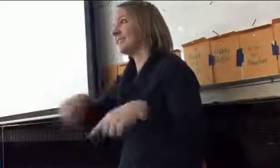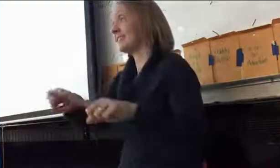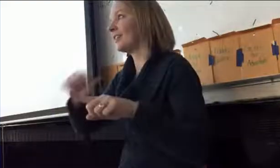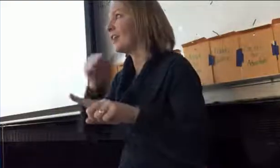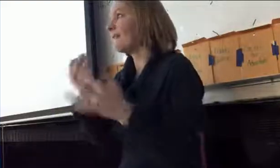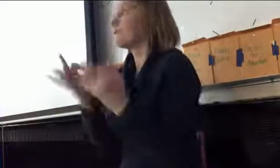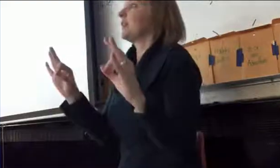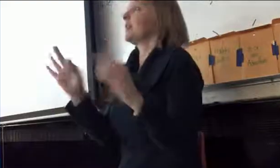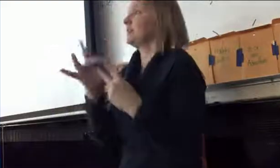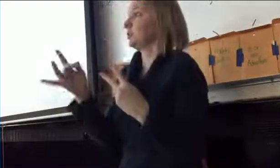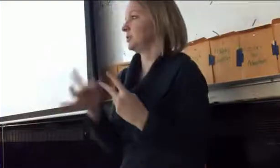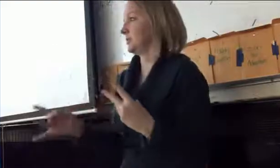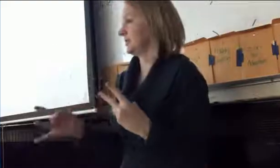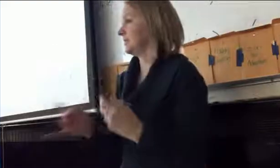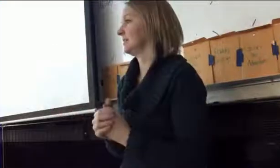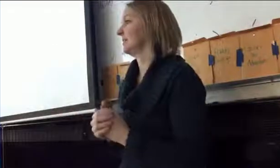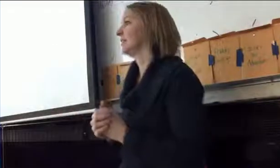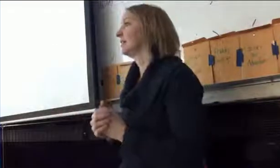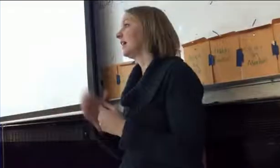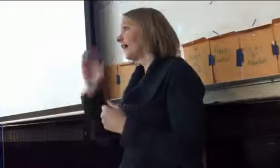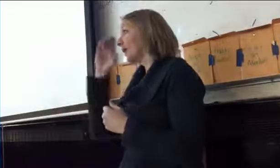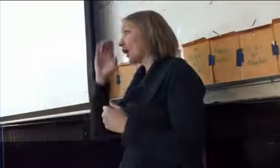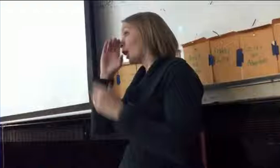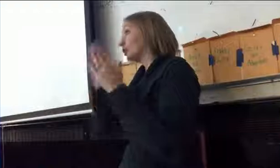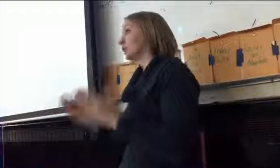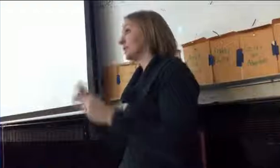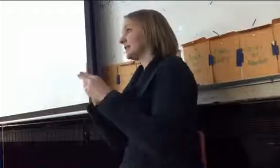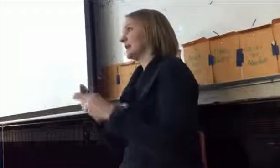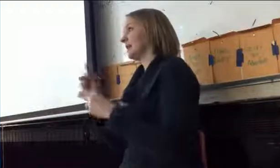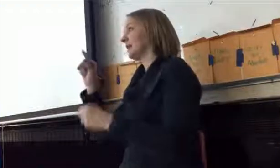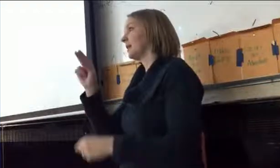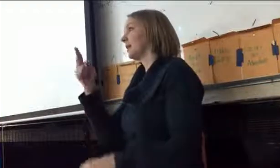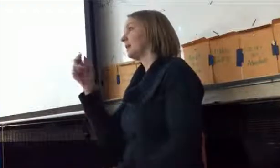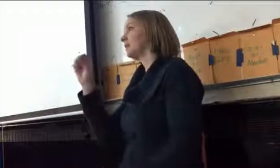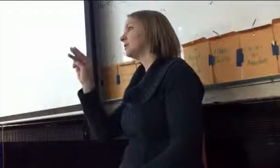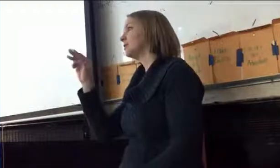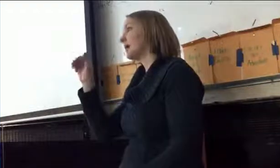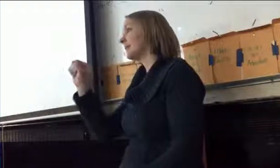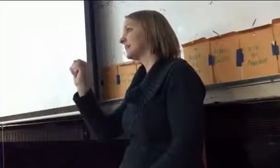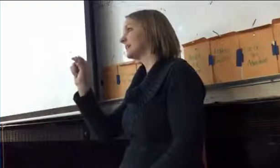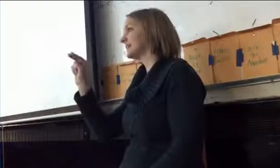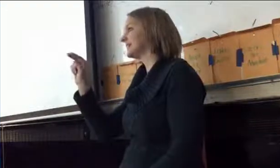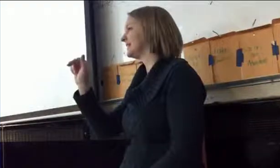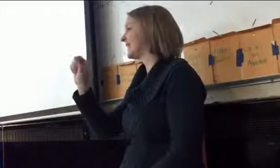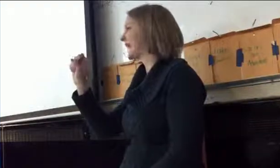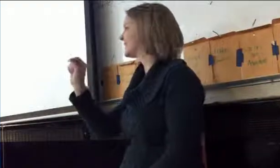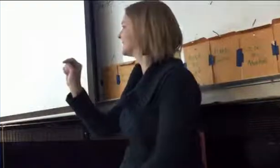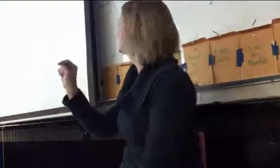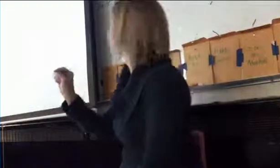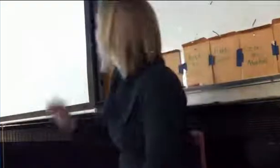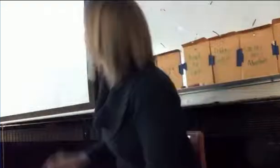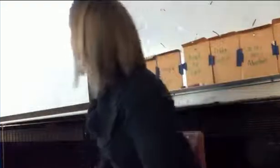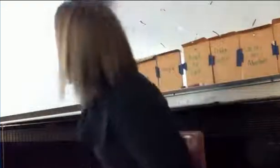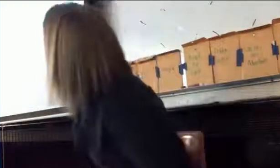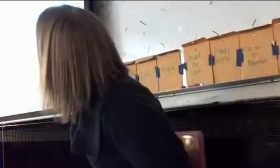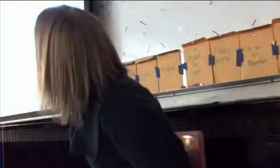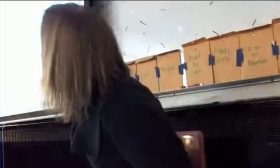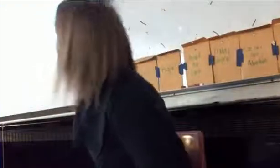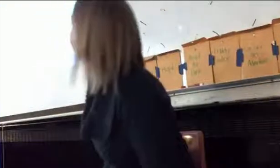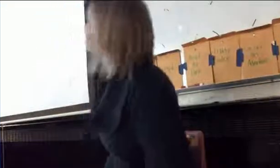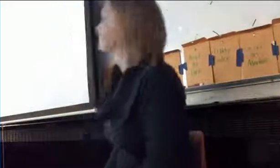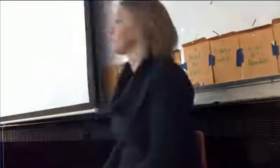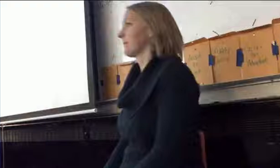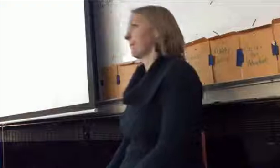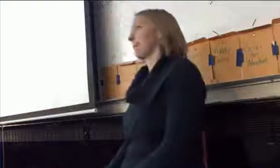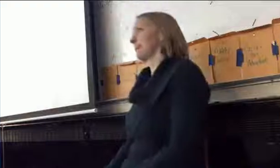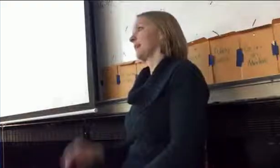Now, this cartoonist named Thomas Nast, who you should star, and make sure you highlight political cartoonist because he's a very famous